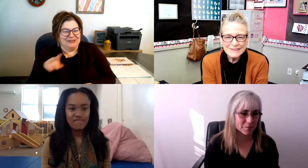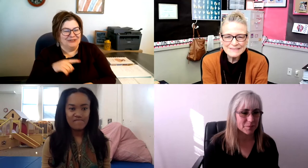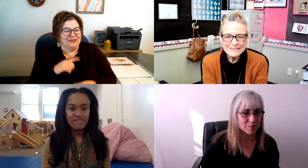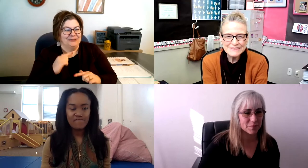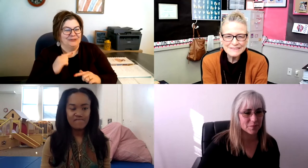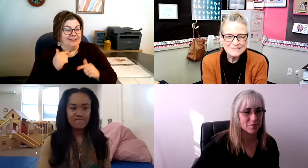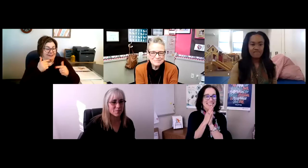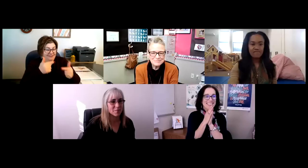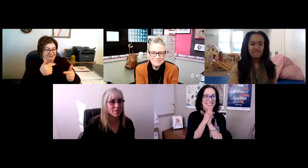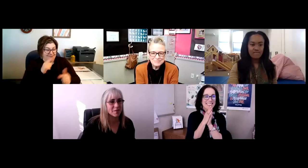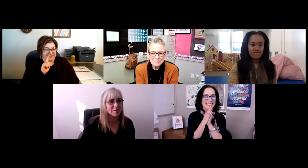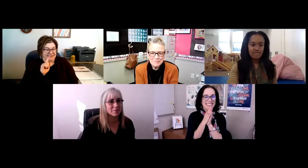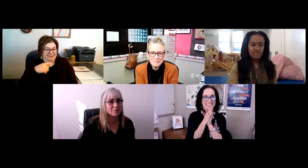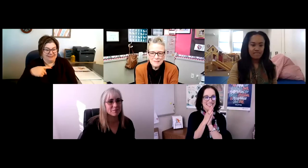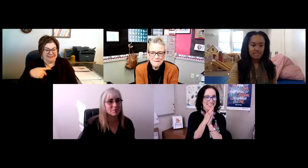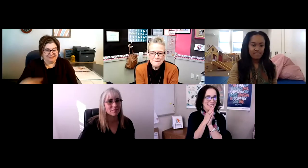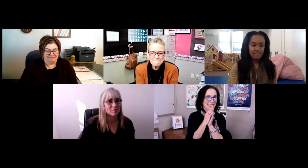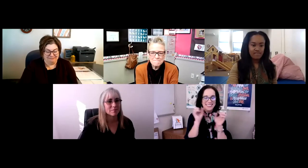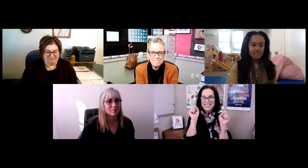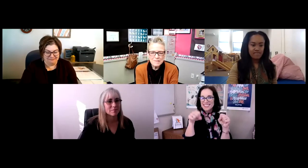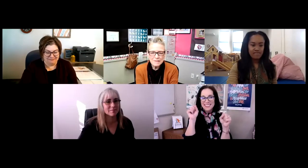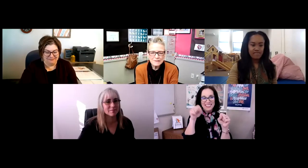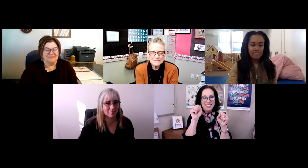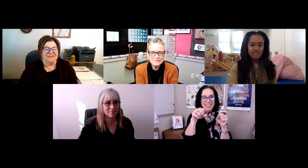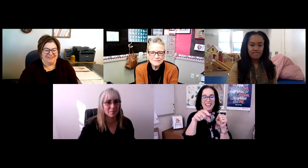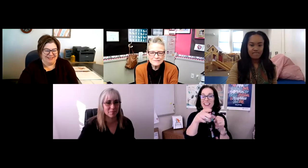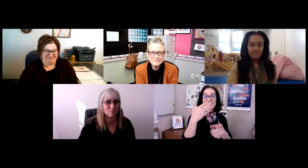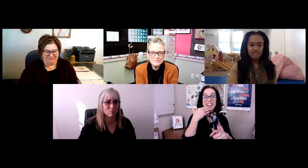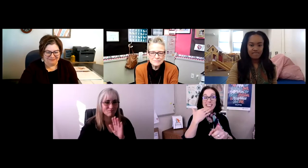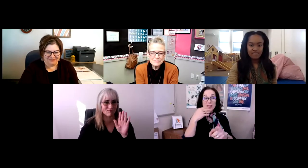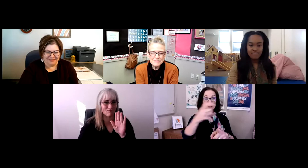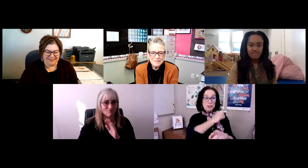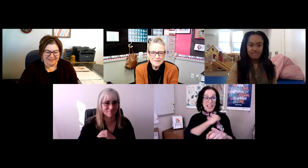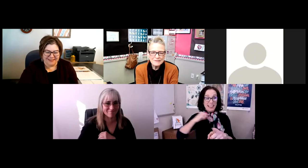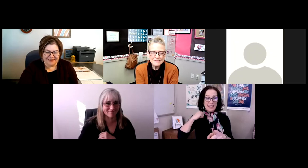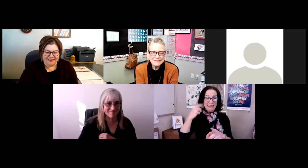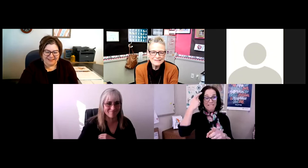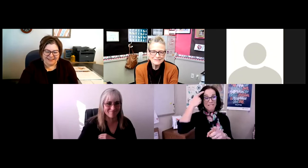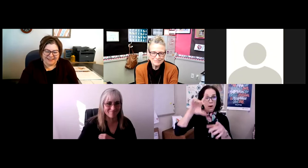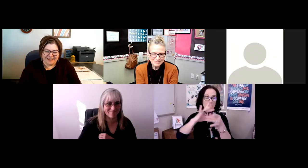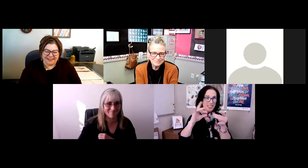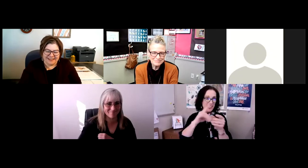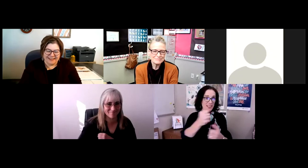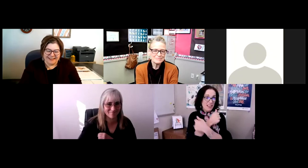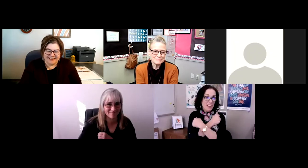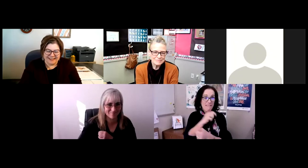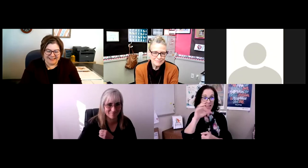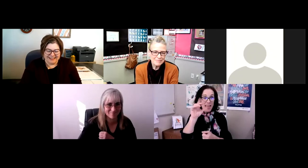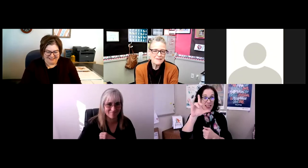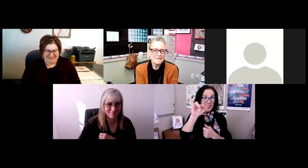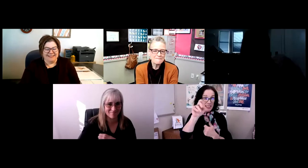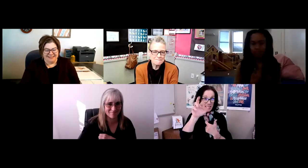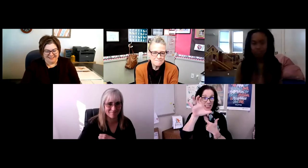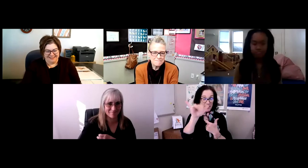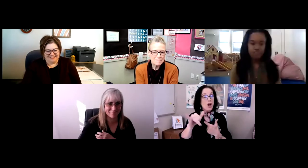Okay, great. So thank you all. I'm going to turn it over to Laura now. Yes, thank you, Shelley, for